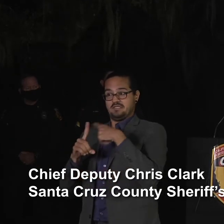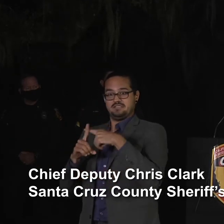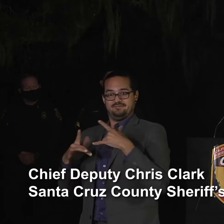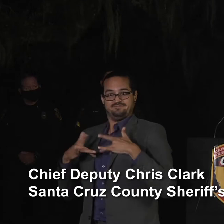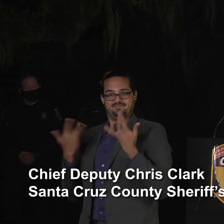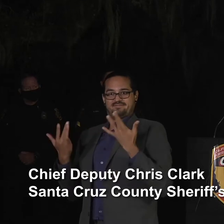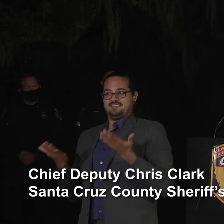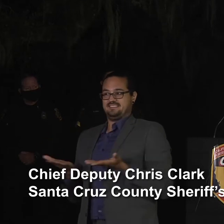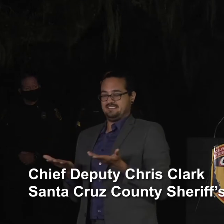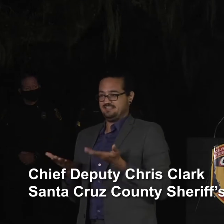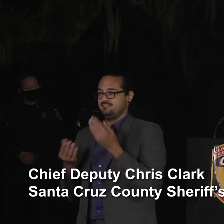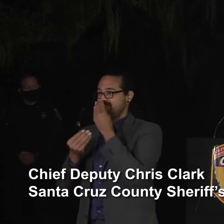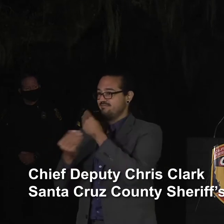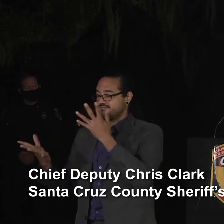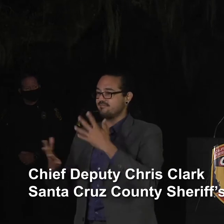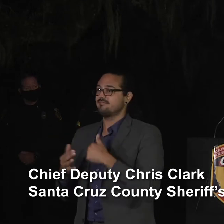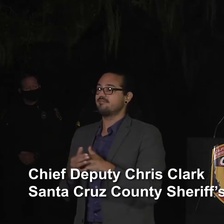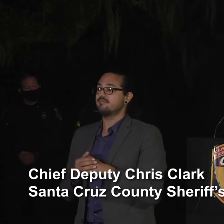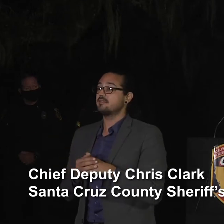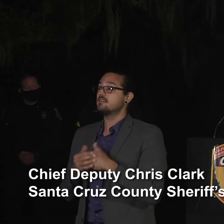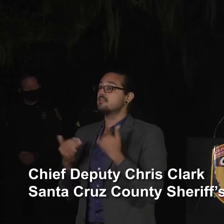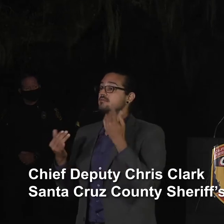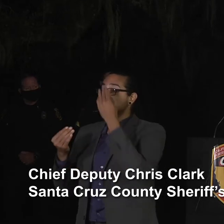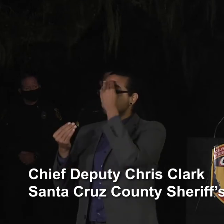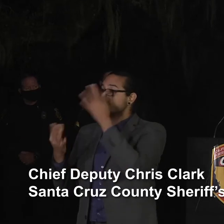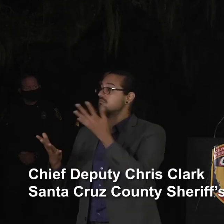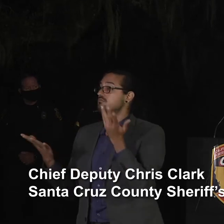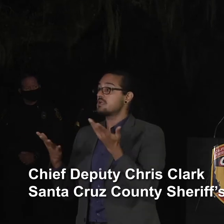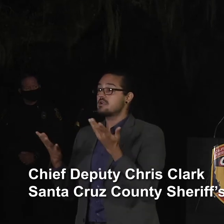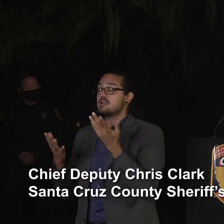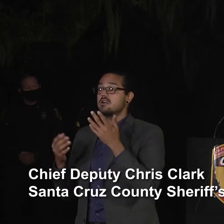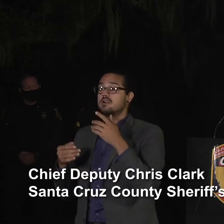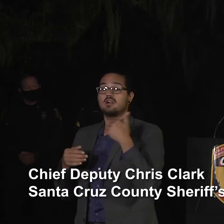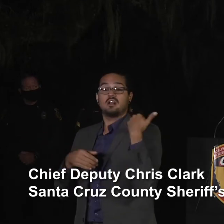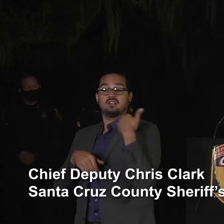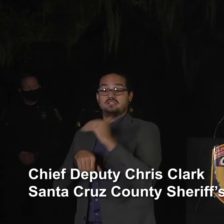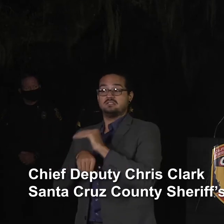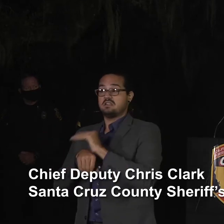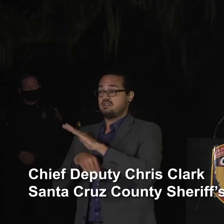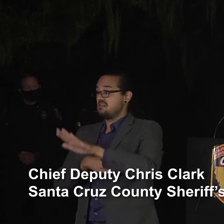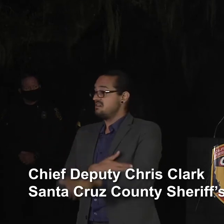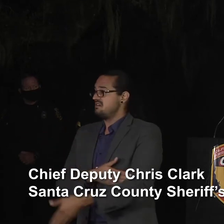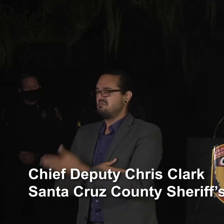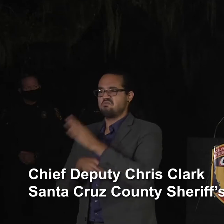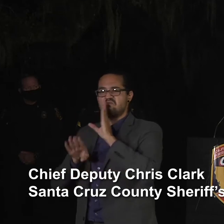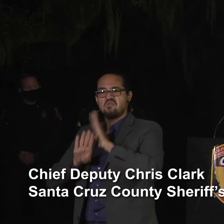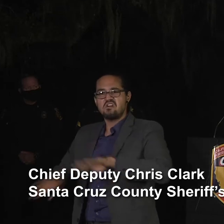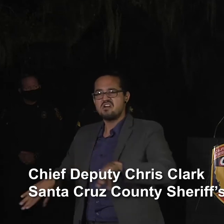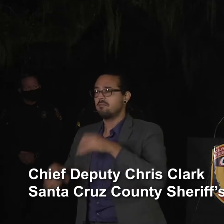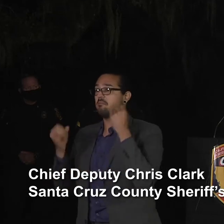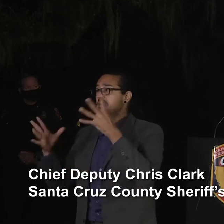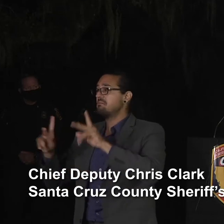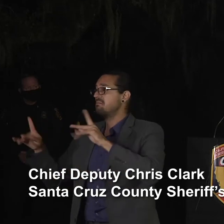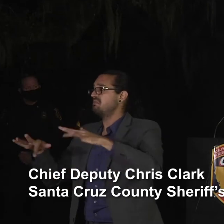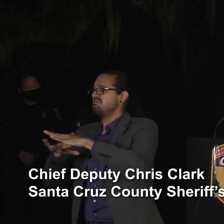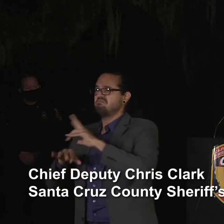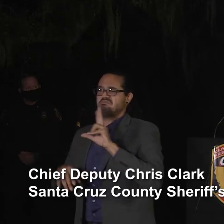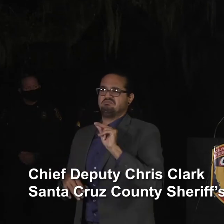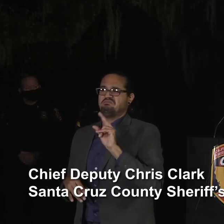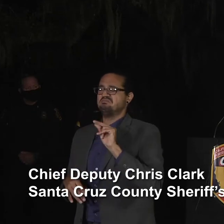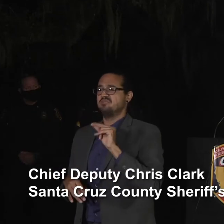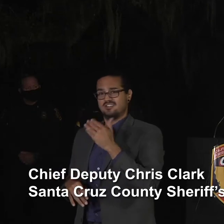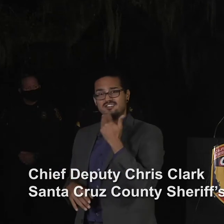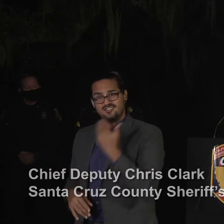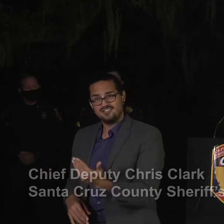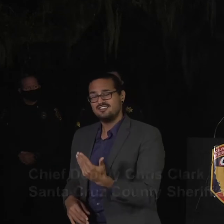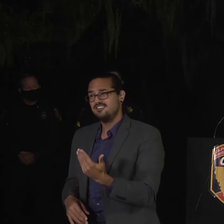got back this morning was that not a lot of people were running around, and it was fairly quiet at night, which is a good thing. You know, that's people, I think, heeding that